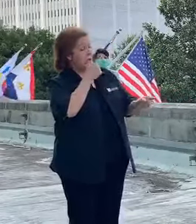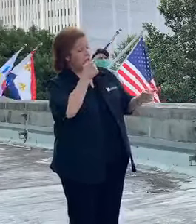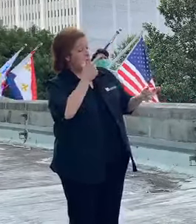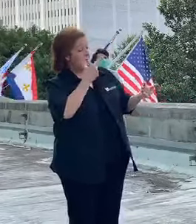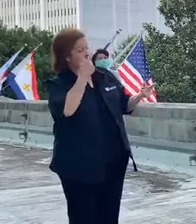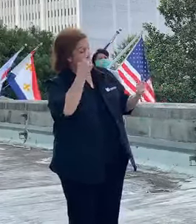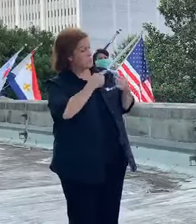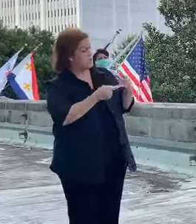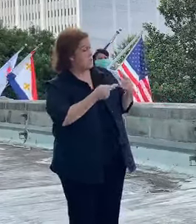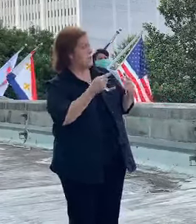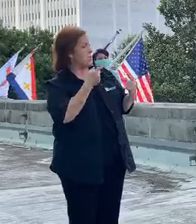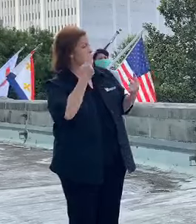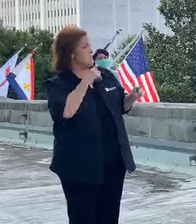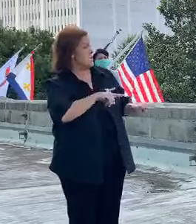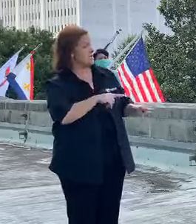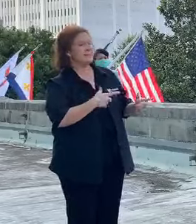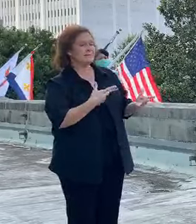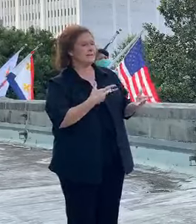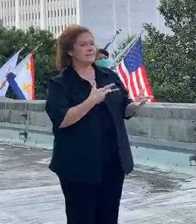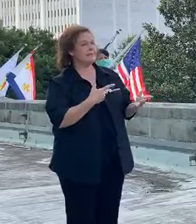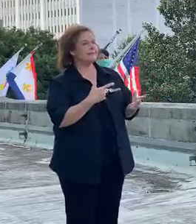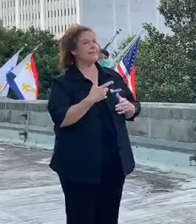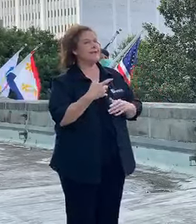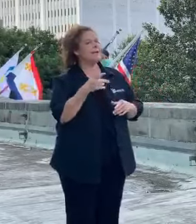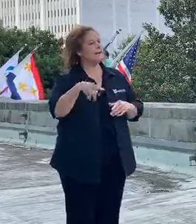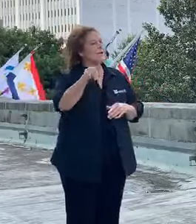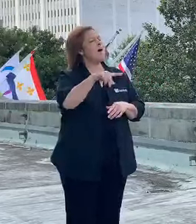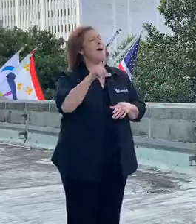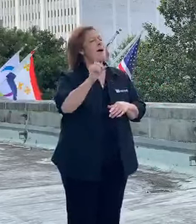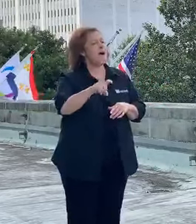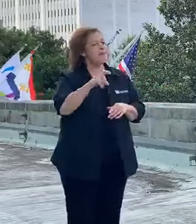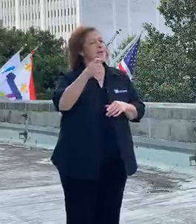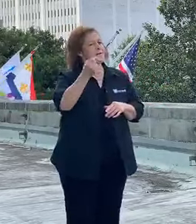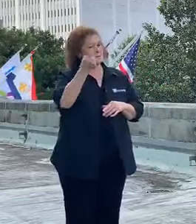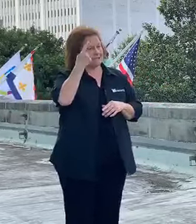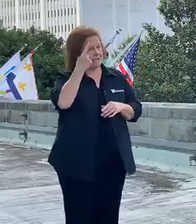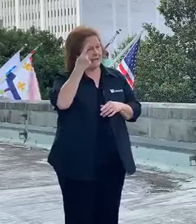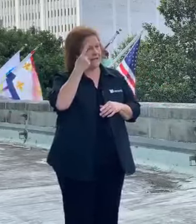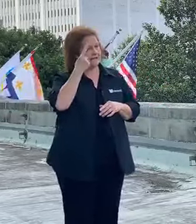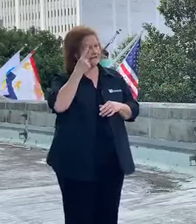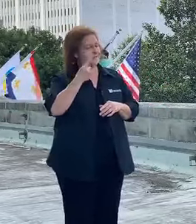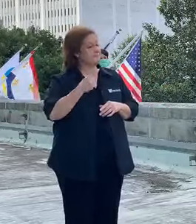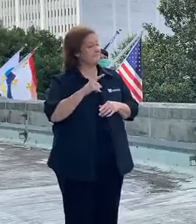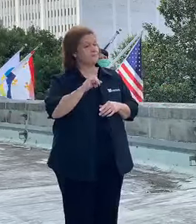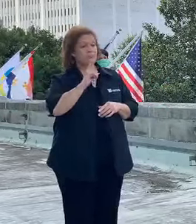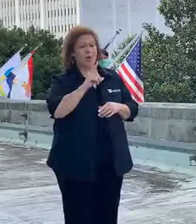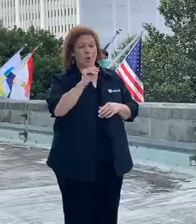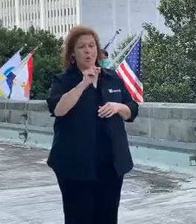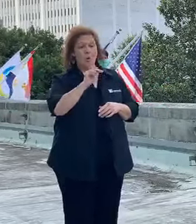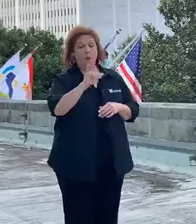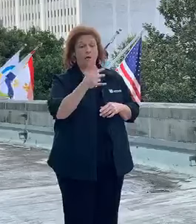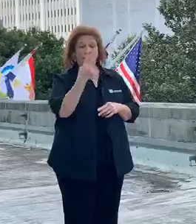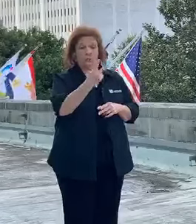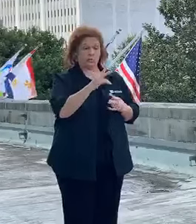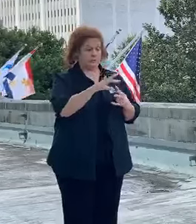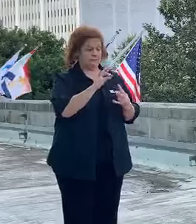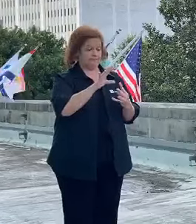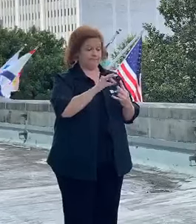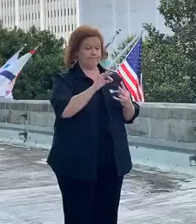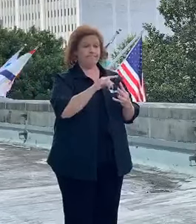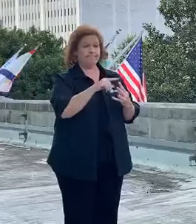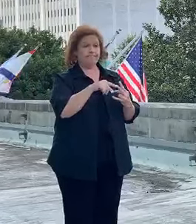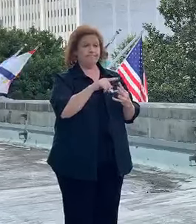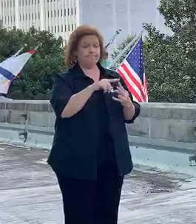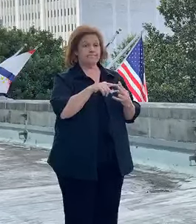with what's been going on, everybody has to know that there's only two options, and the preferred option, the